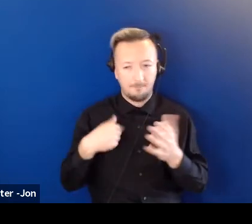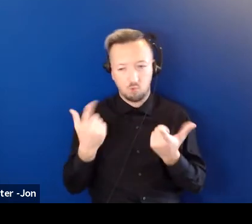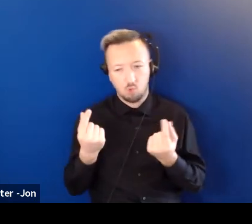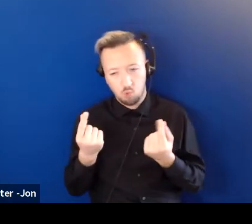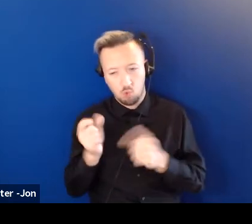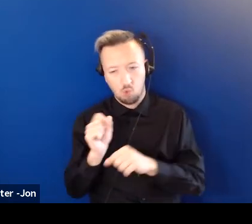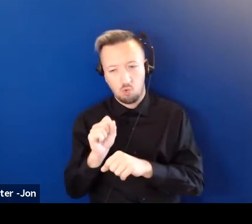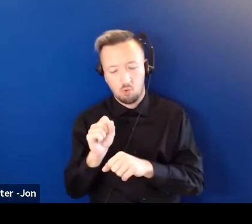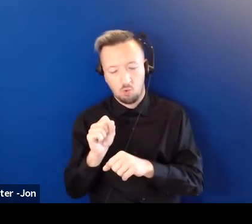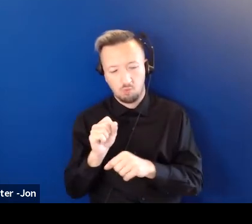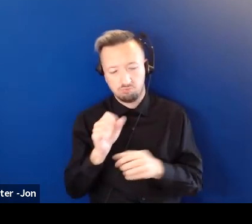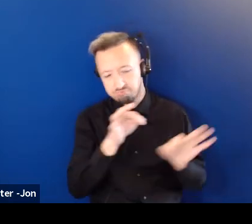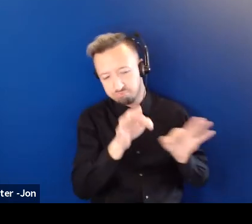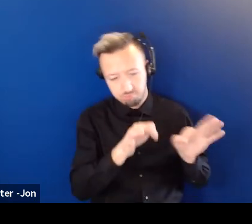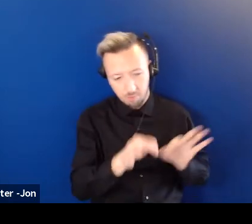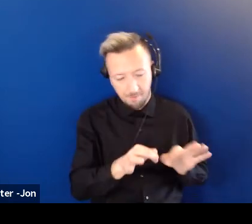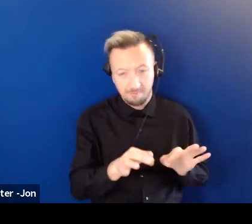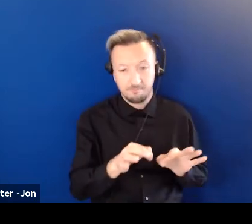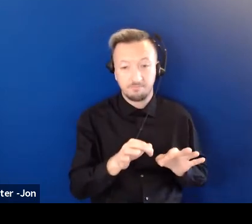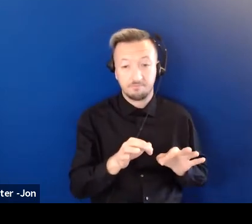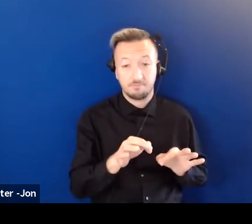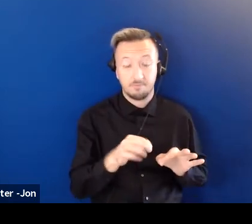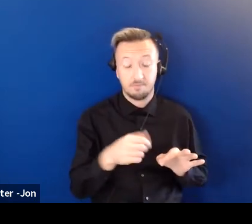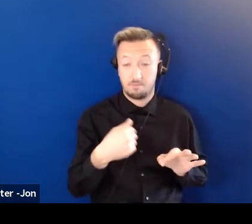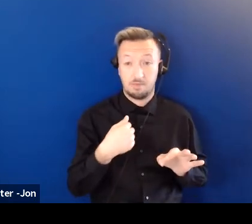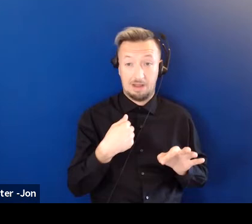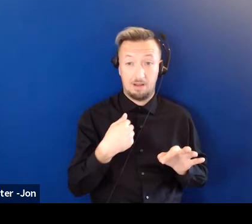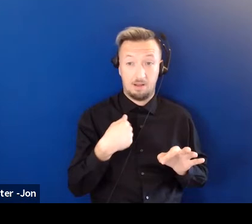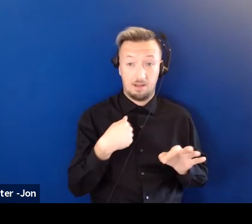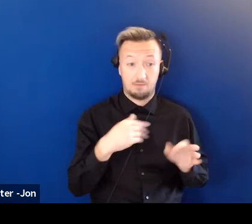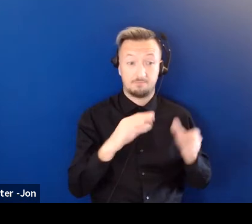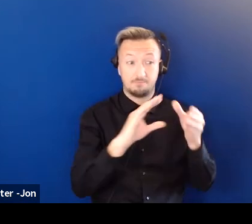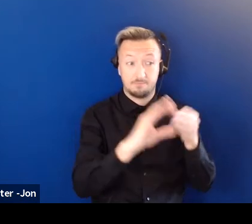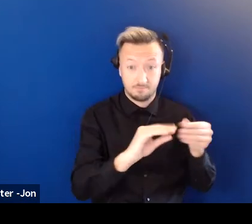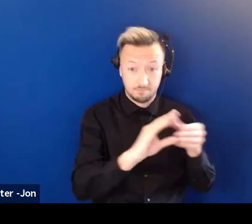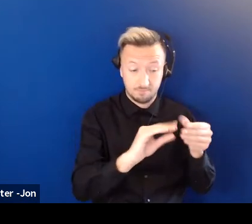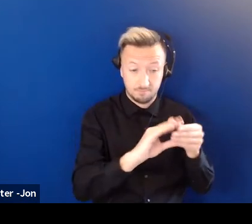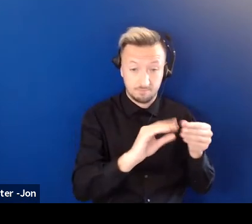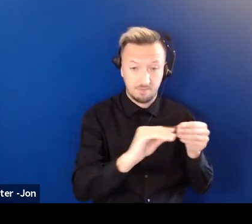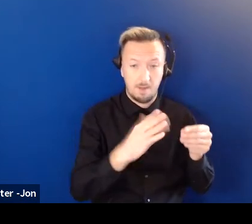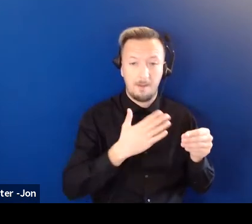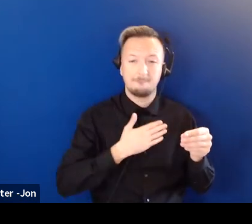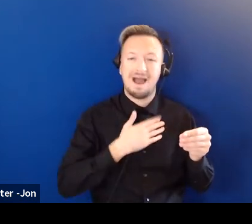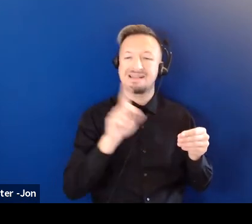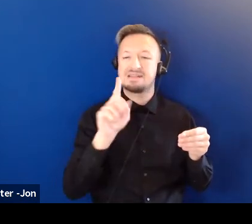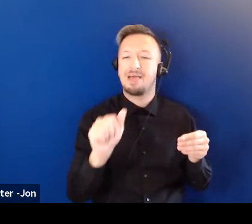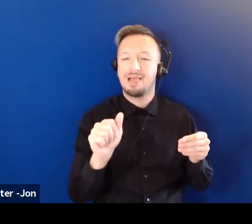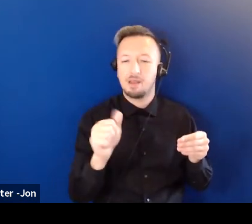And I mentioned in the presentation that what my disabilities were.